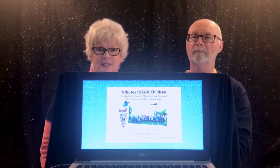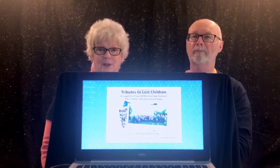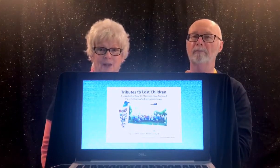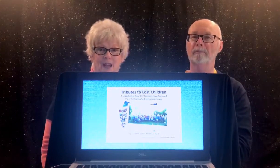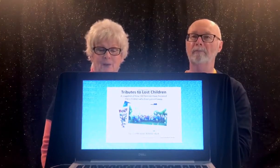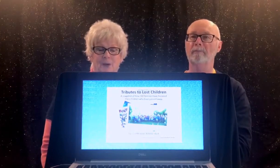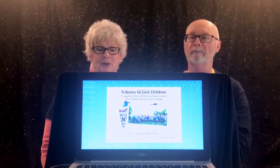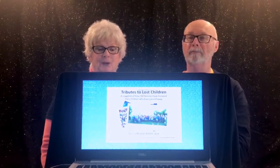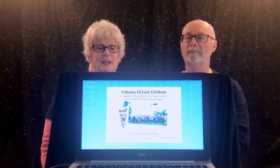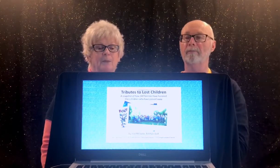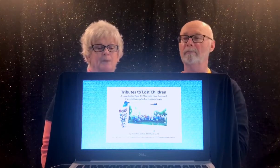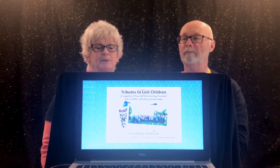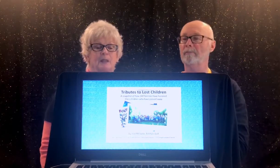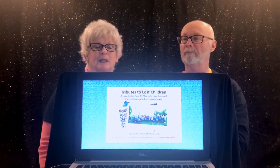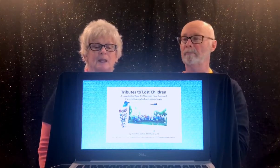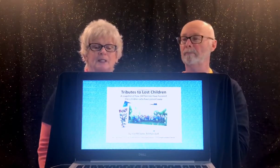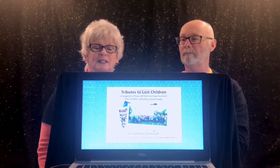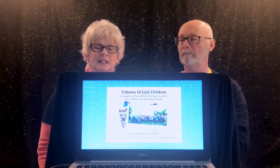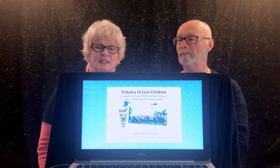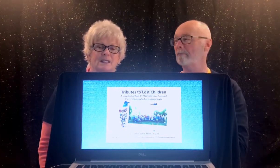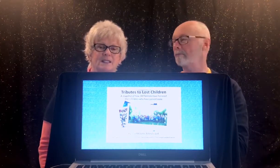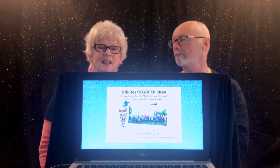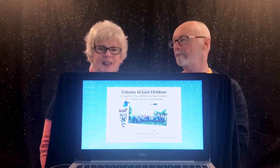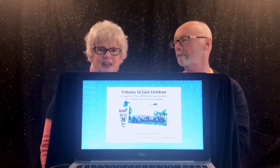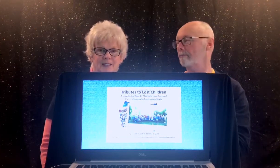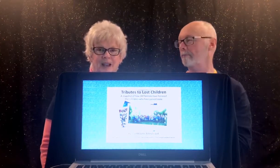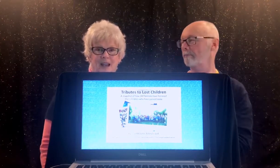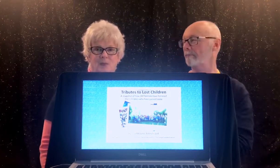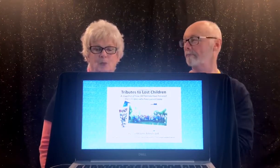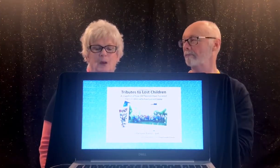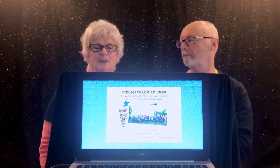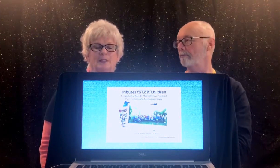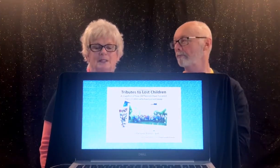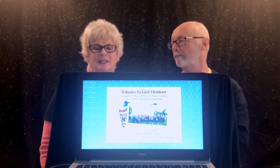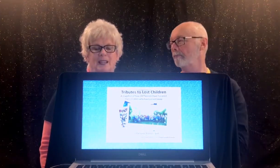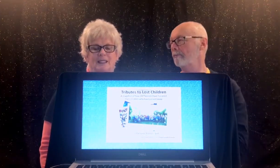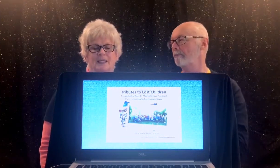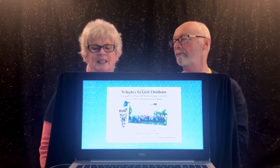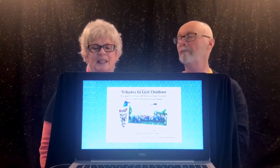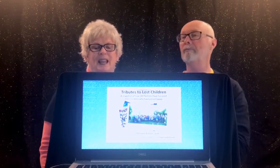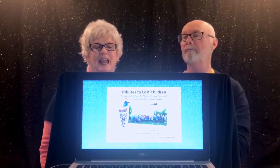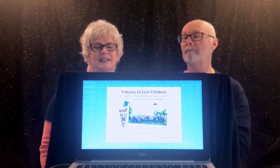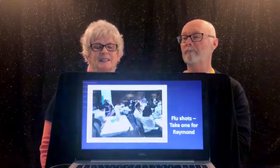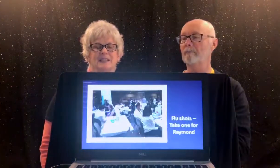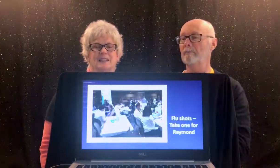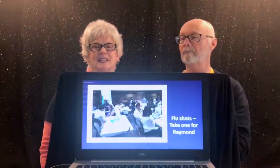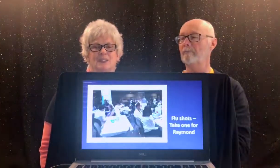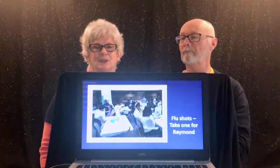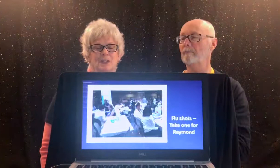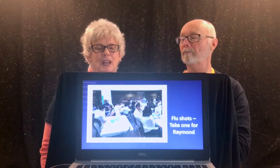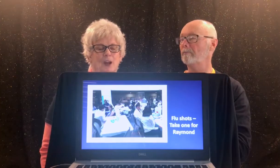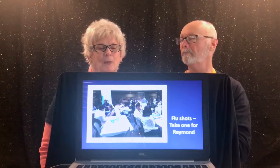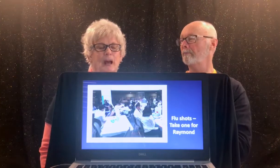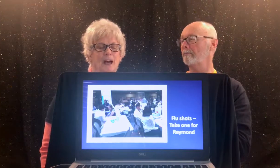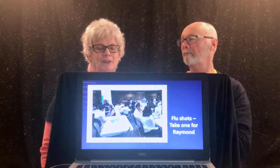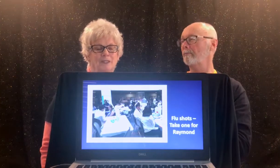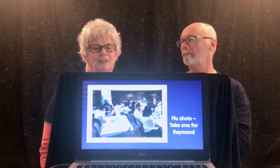Mexico in Albuquerque. Since that time, Raymond's legacy has continued to help countless